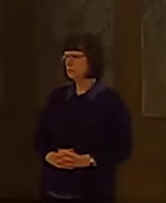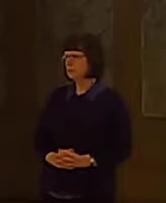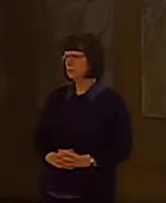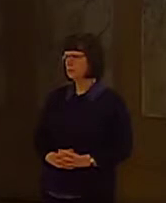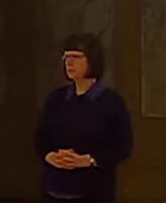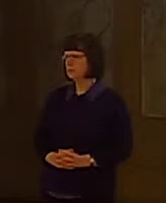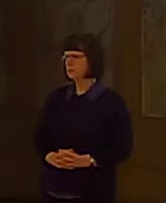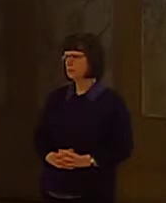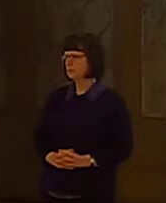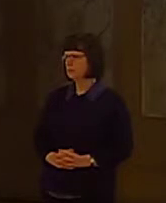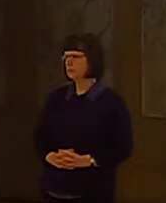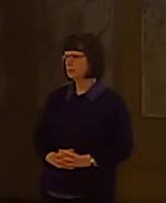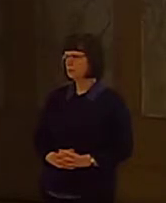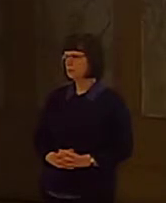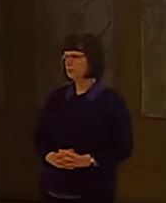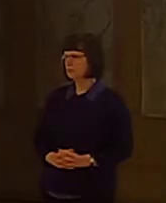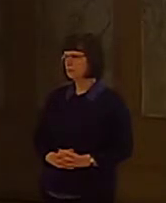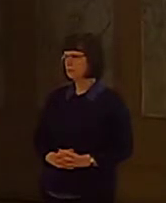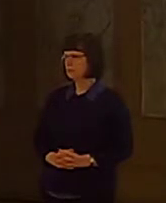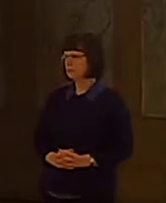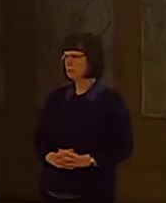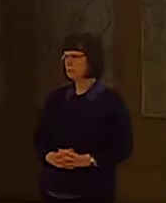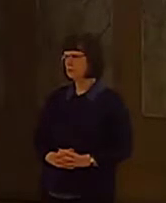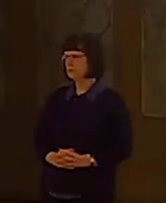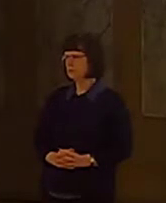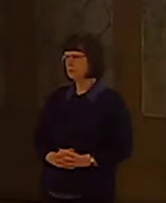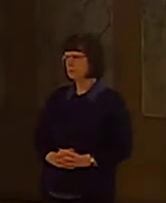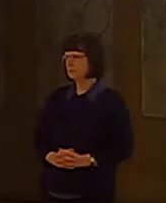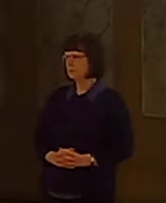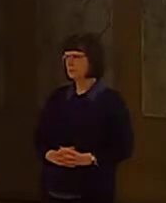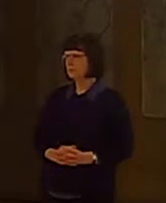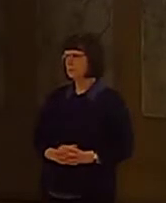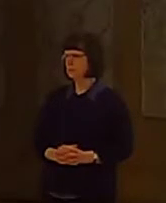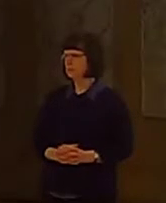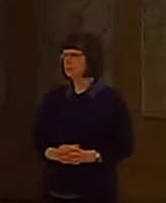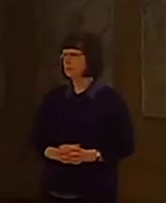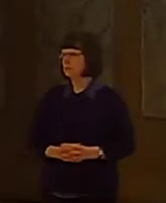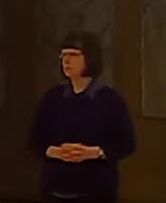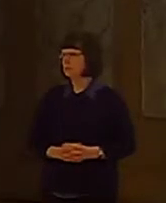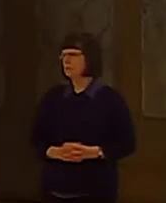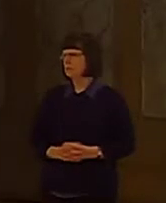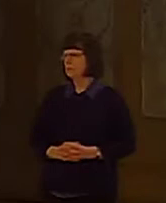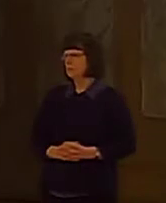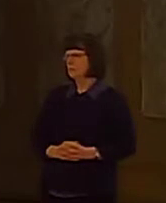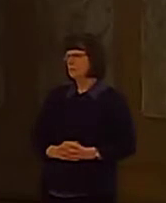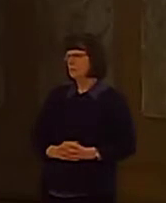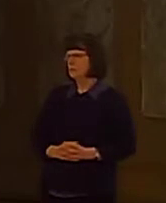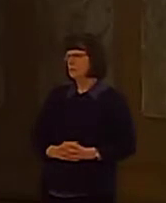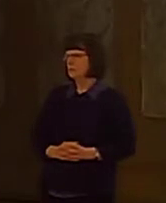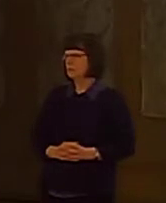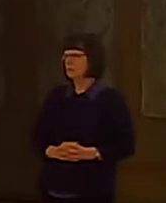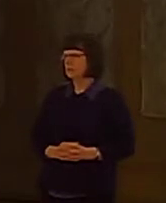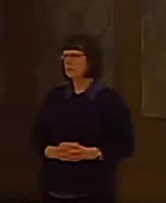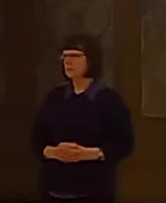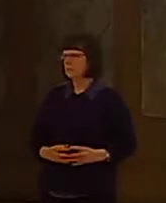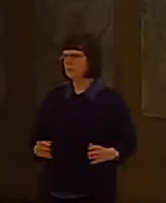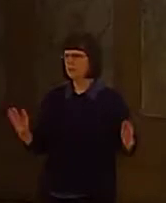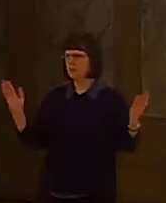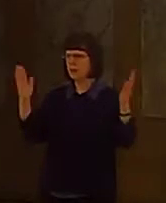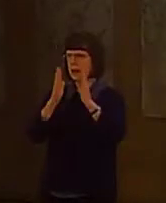For Jesus lives and reigns with you in the unity of the Holy Spirit, one God, forever and